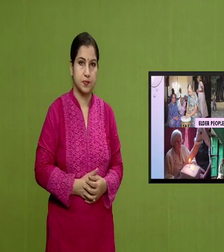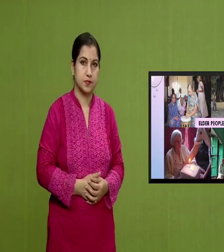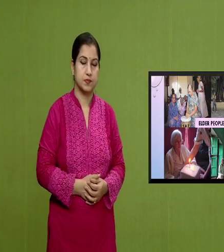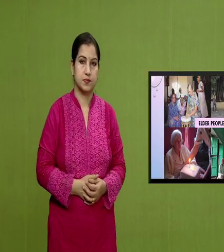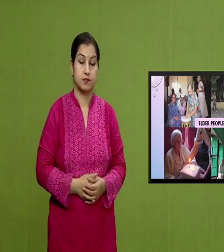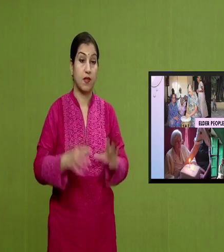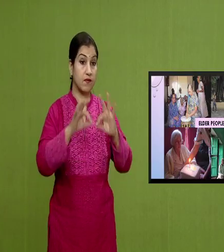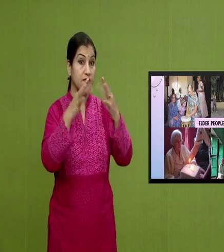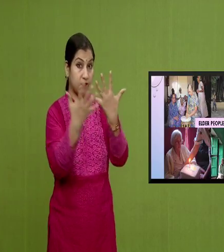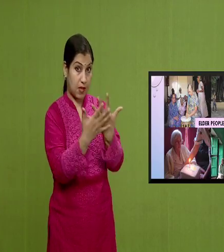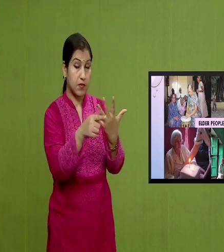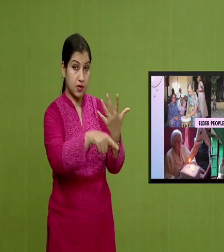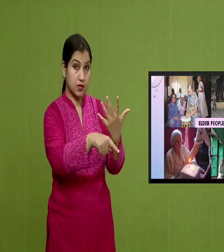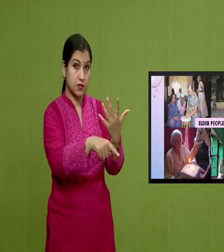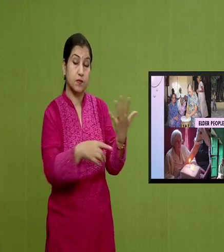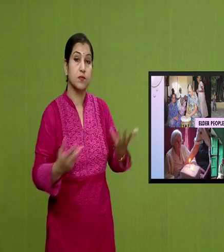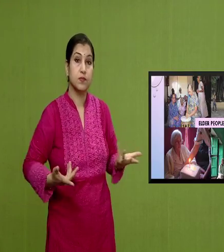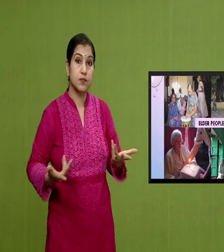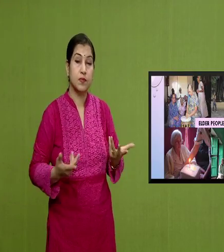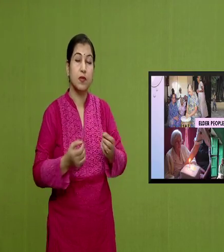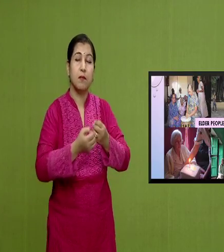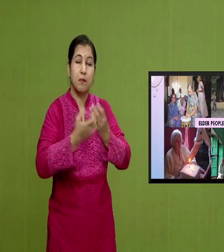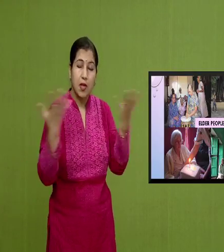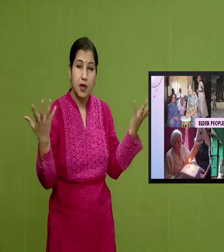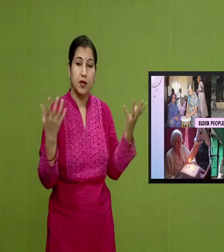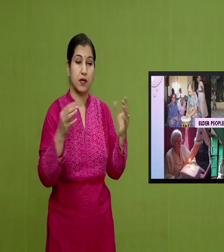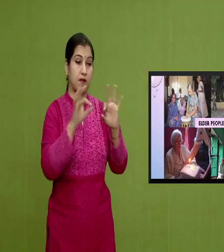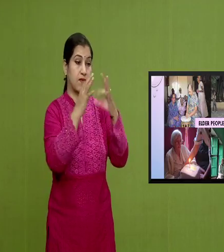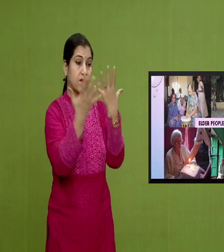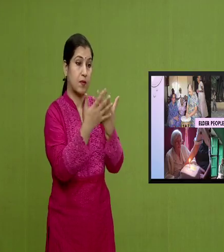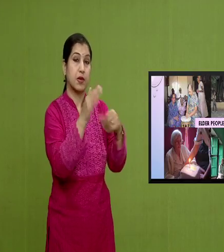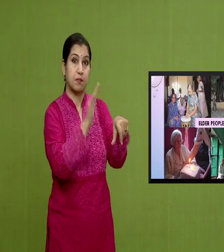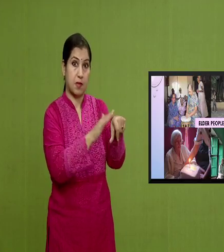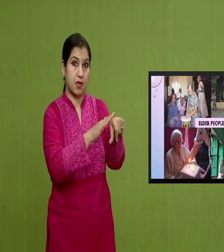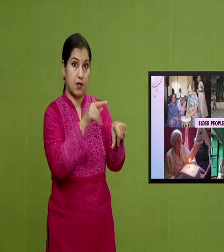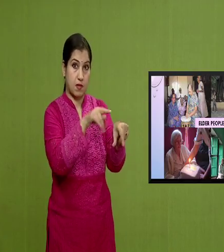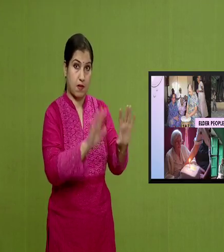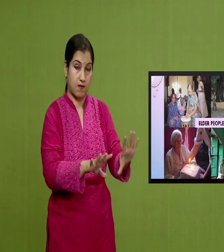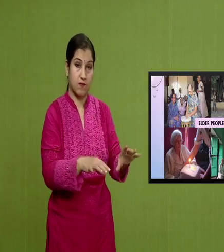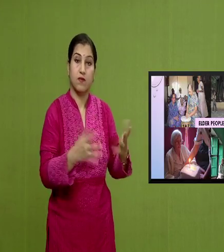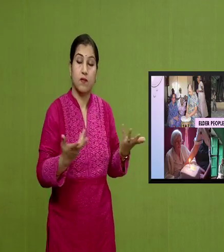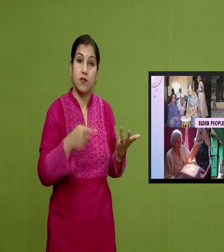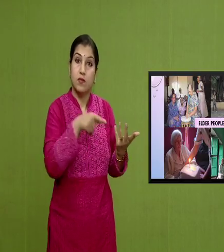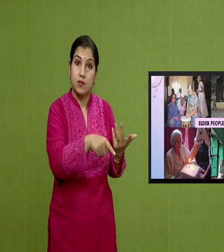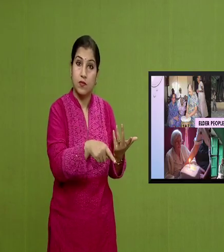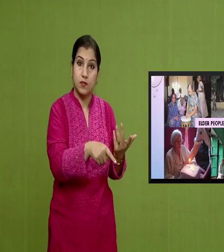Family is composed of many family members that needs to have